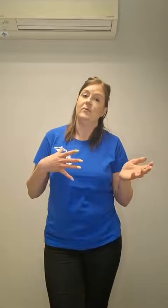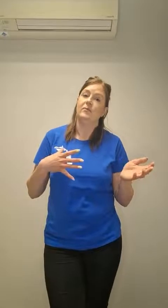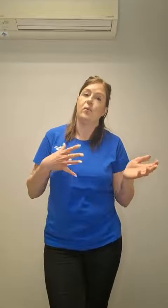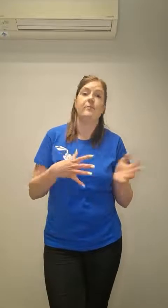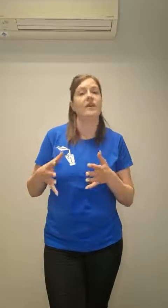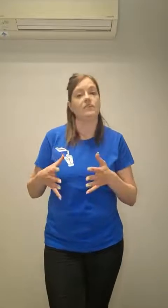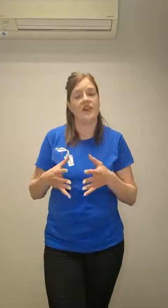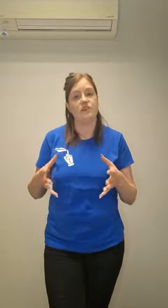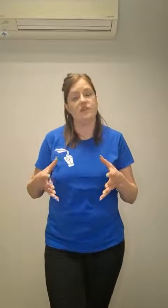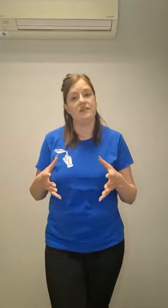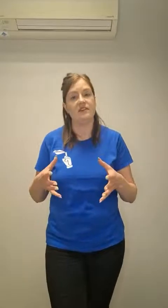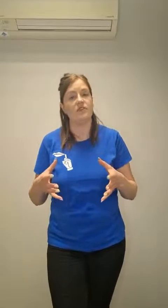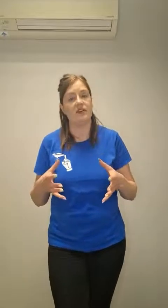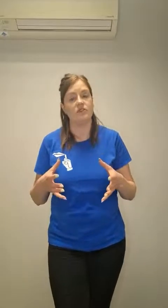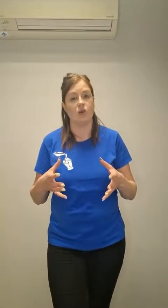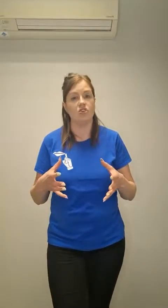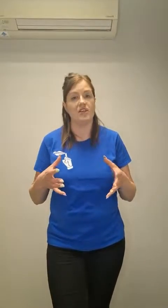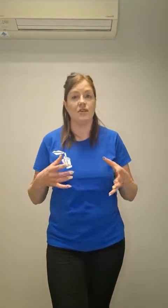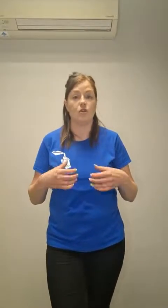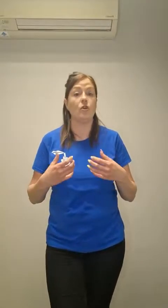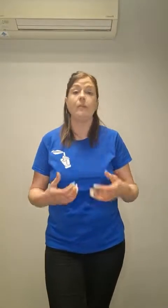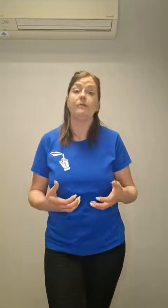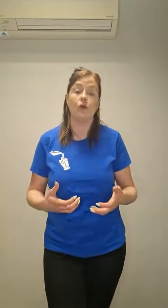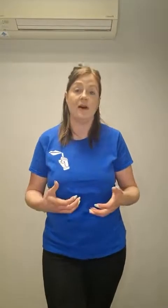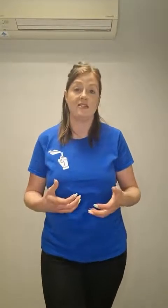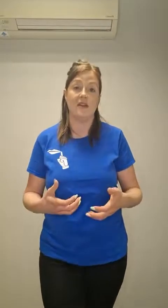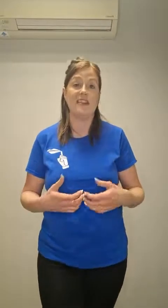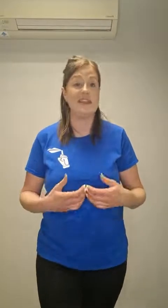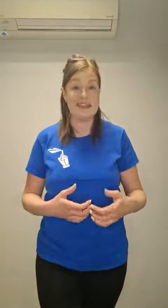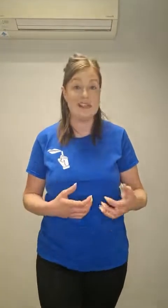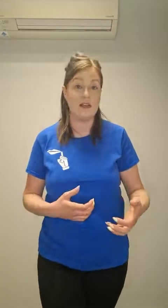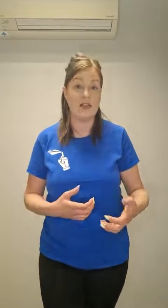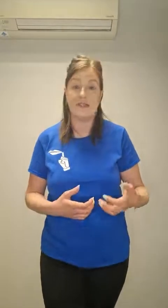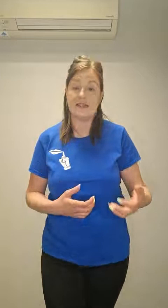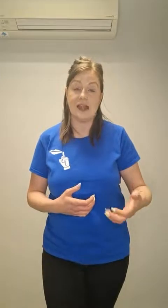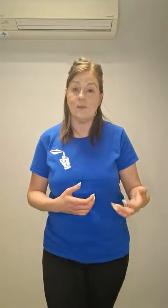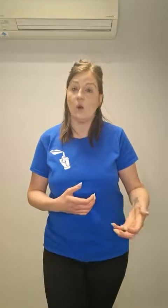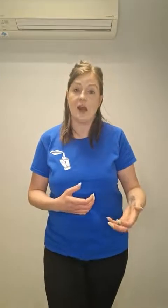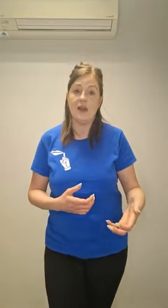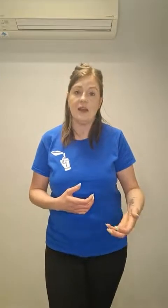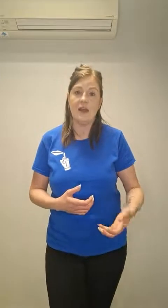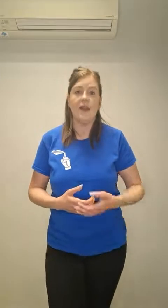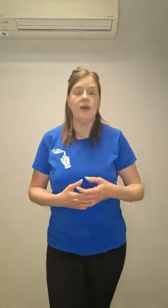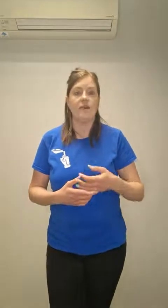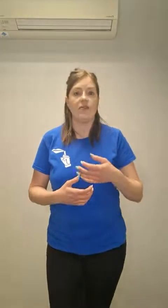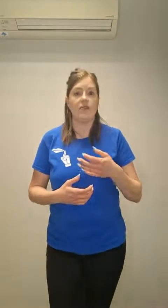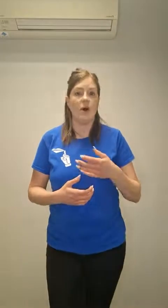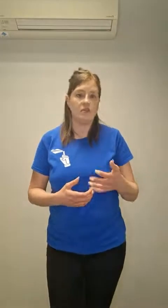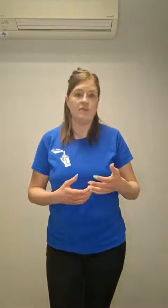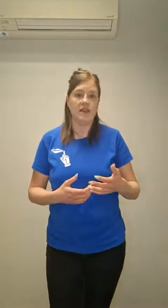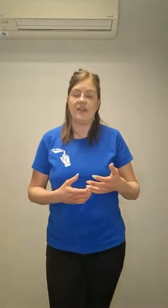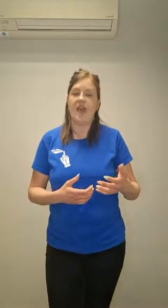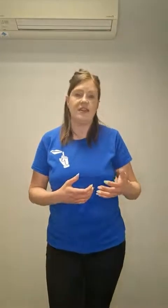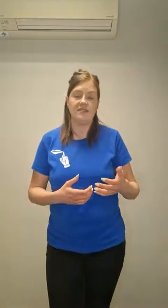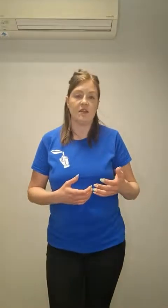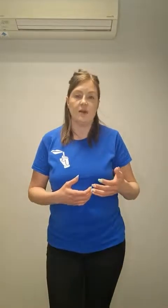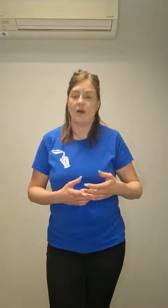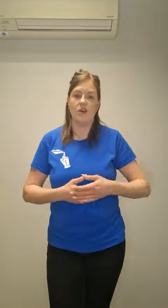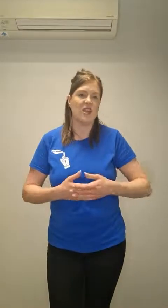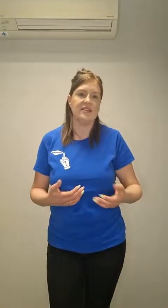we break them down to a specific methodology so that you can perform our signs consistently in the same way. But ultimately the end sign might look exactly